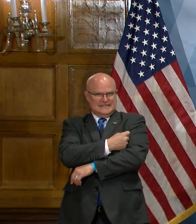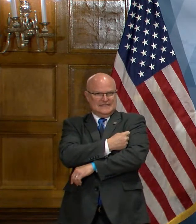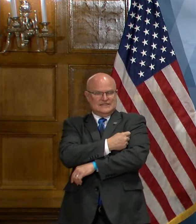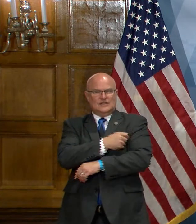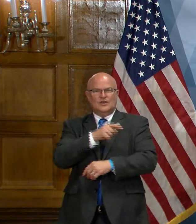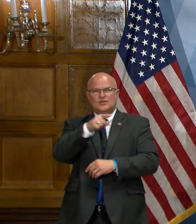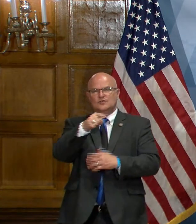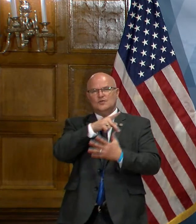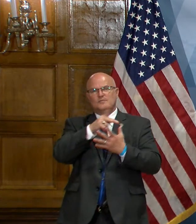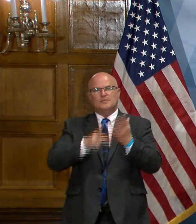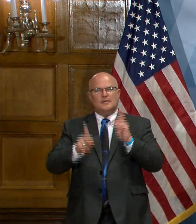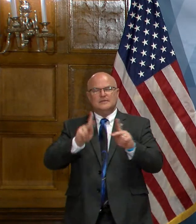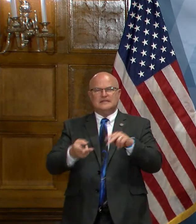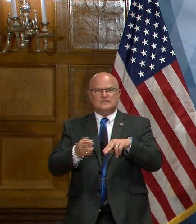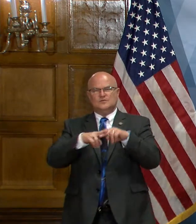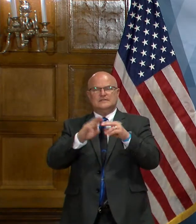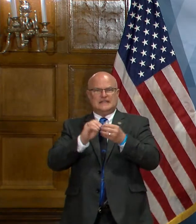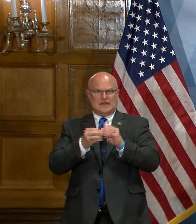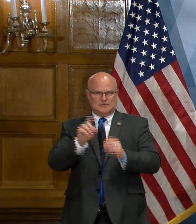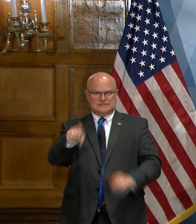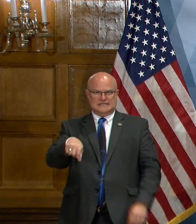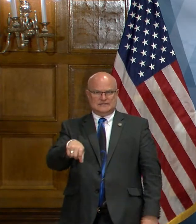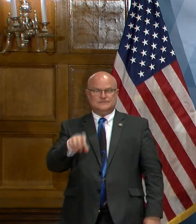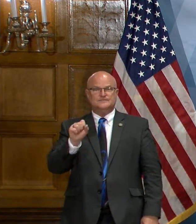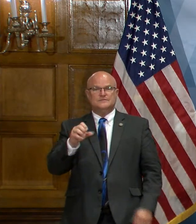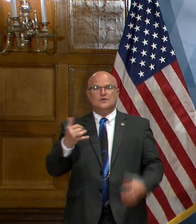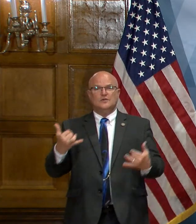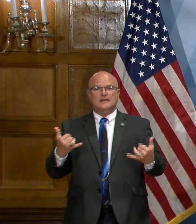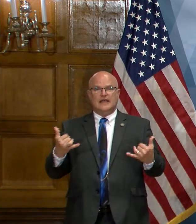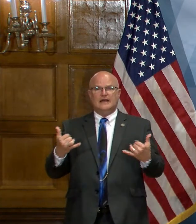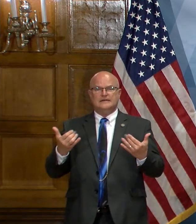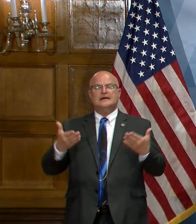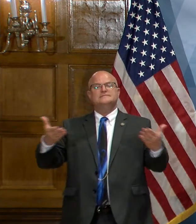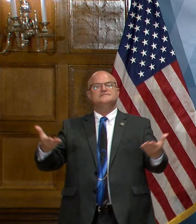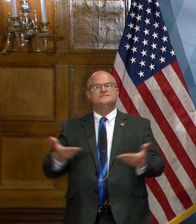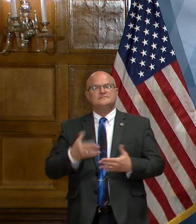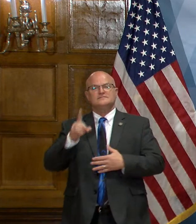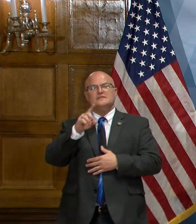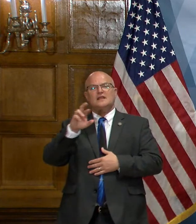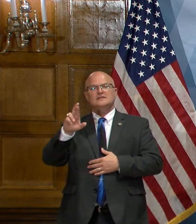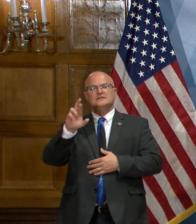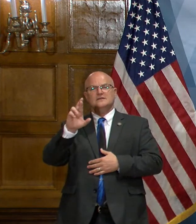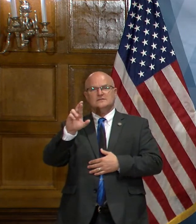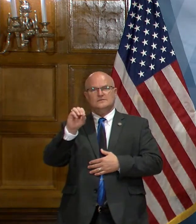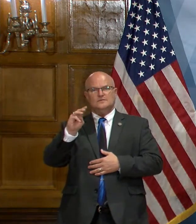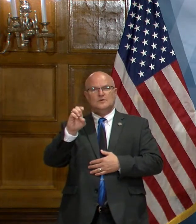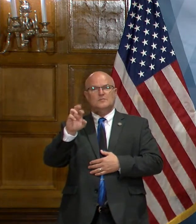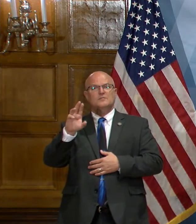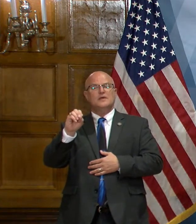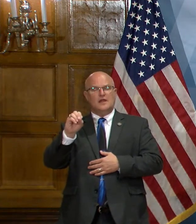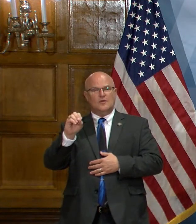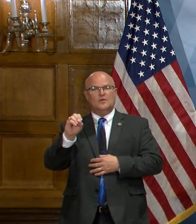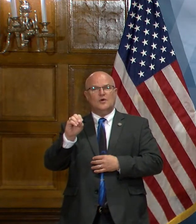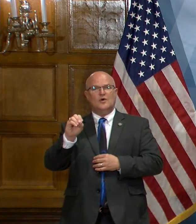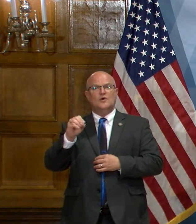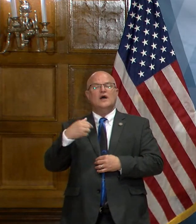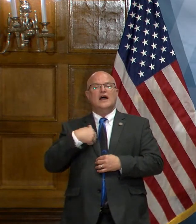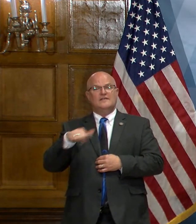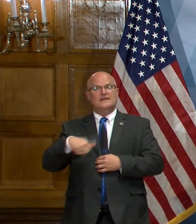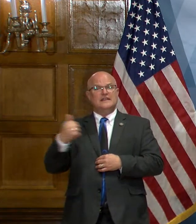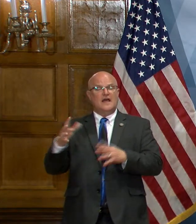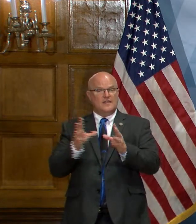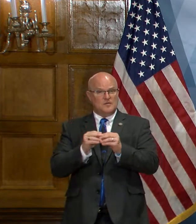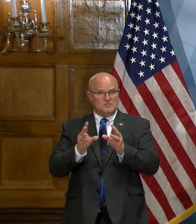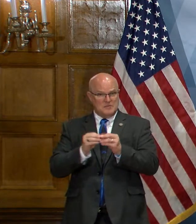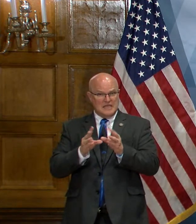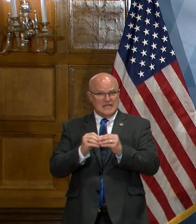the population that we need to increase those numbers. And so with that, let me invite Dr. Romero, who will have another